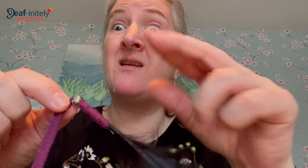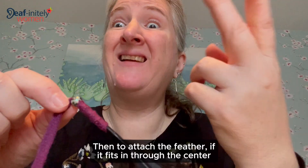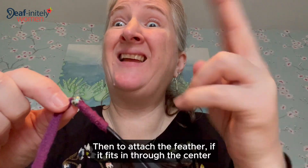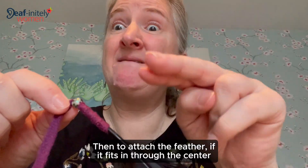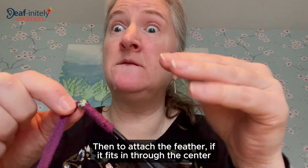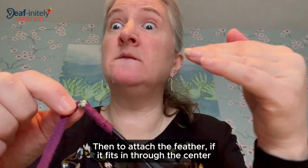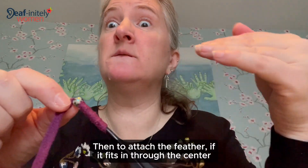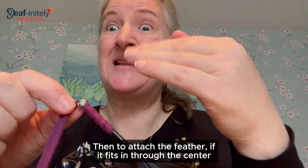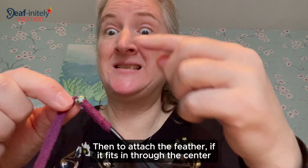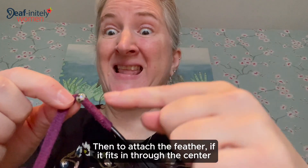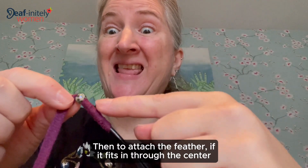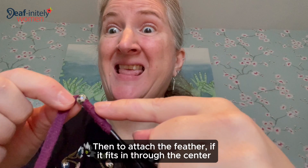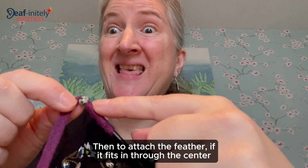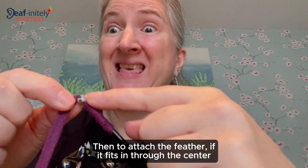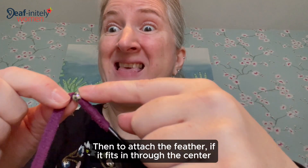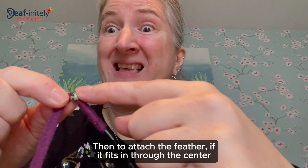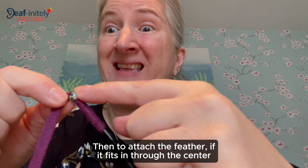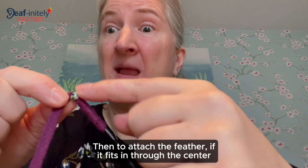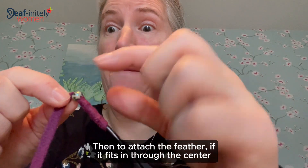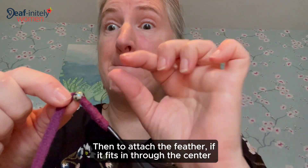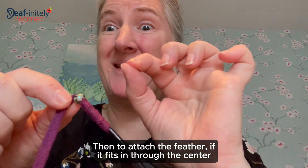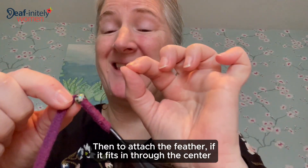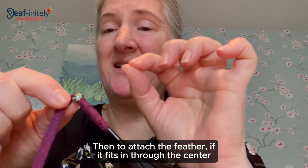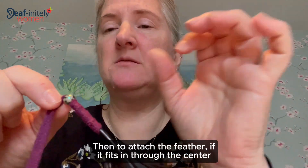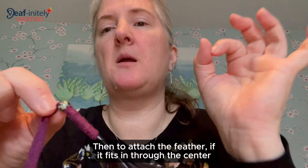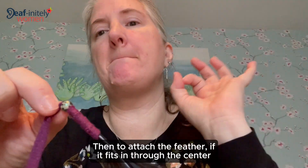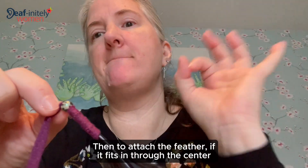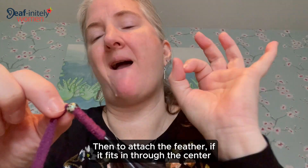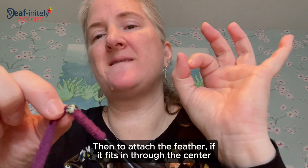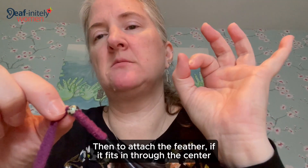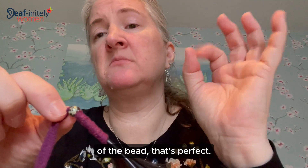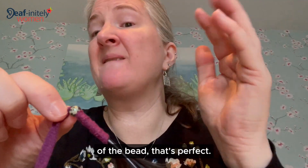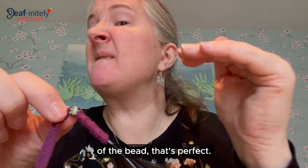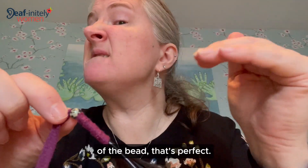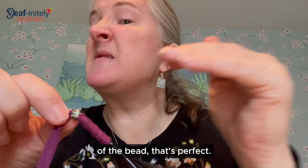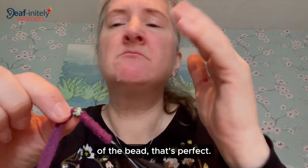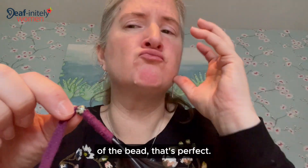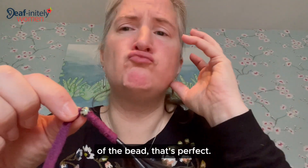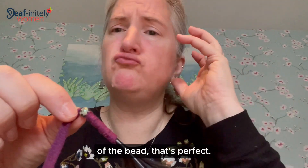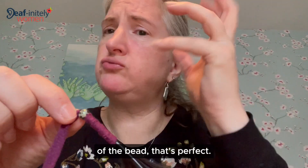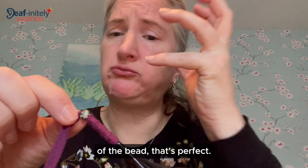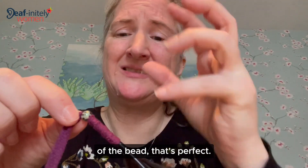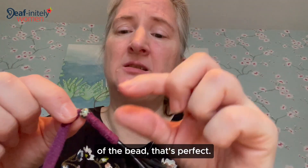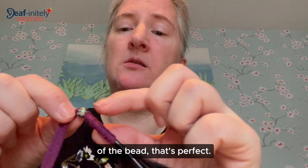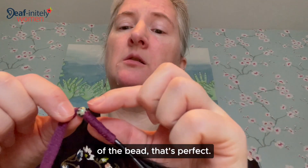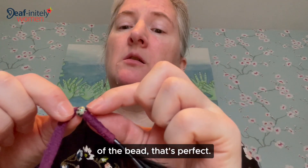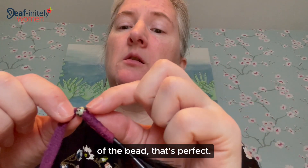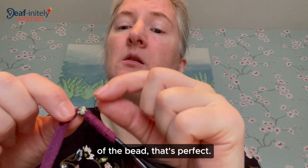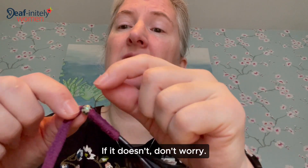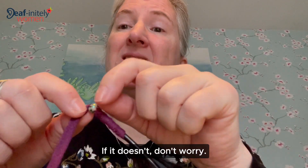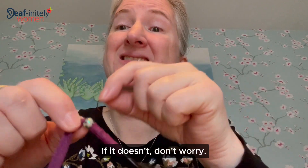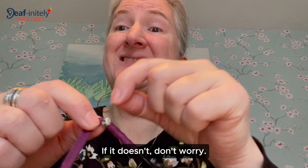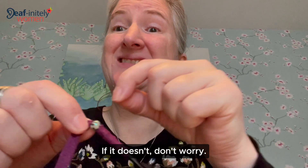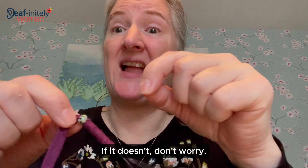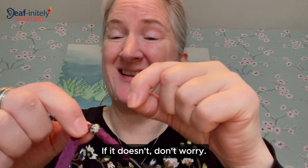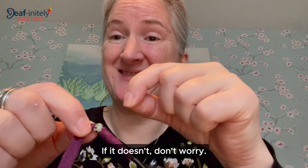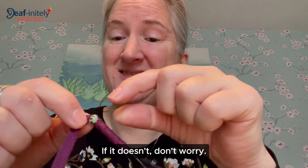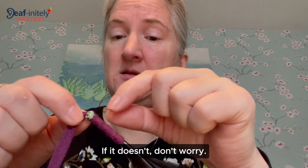Then to attach the feather, if it fits in through the centre of the bead, that's perfect. If it doesn't, don't